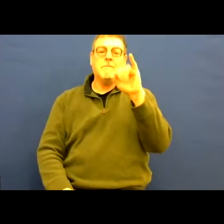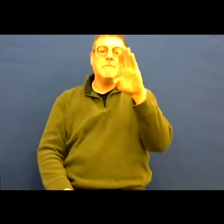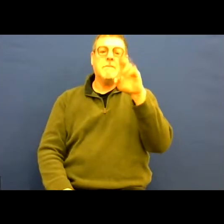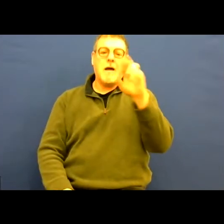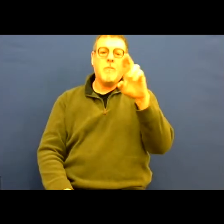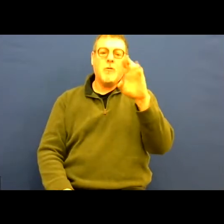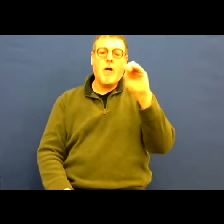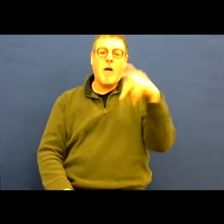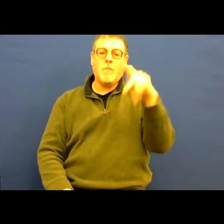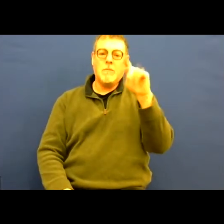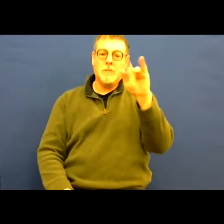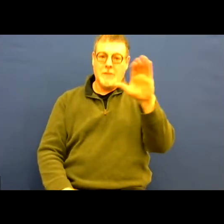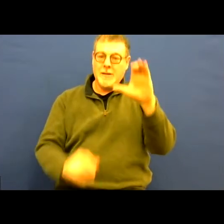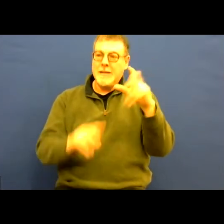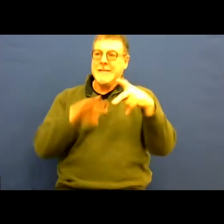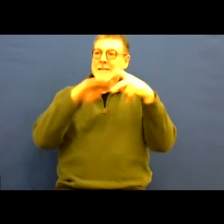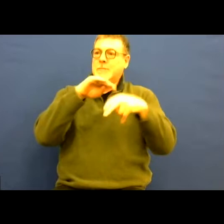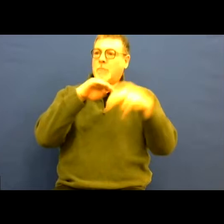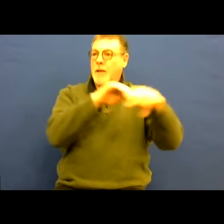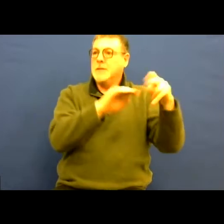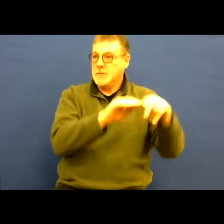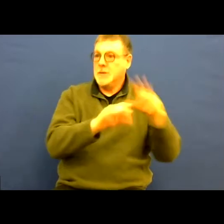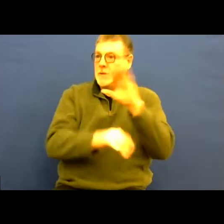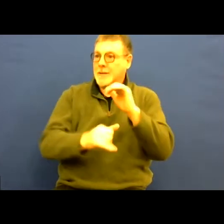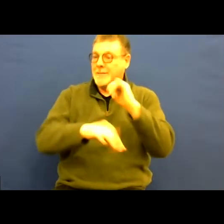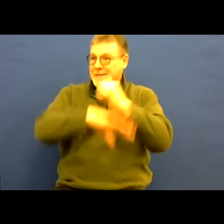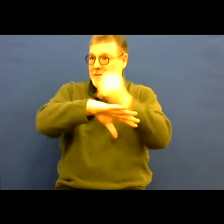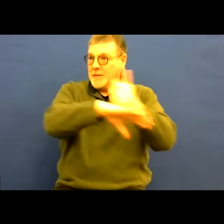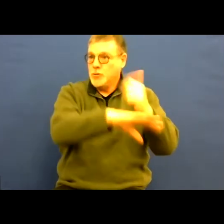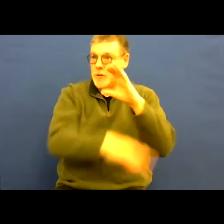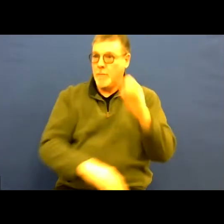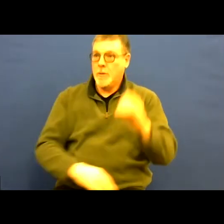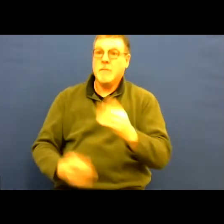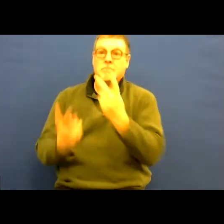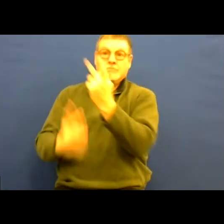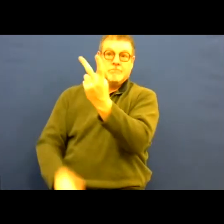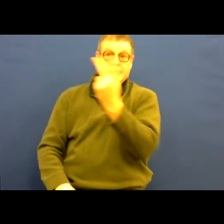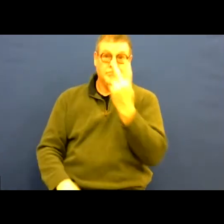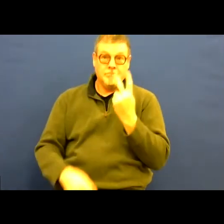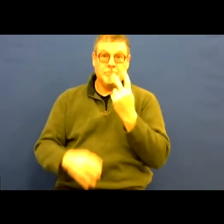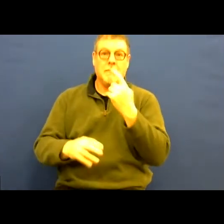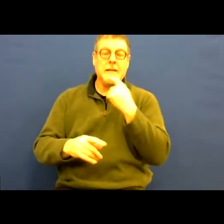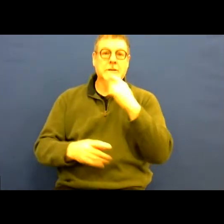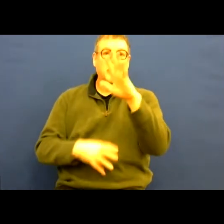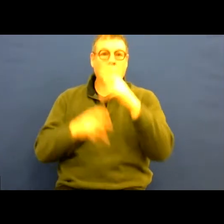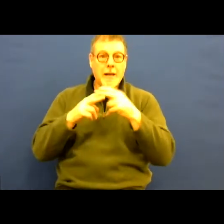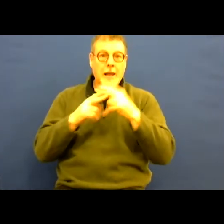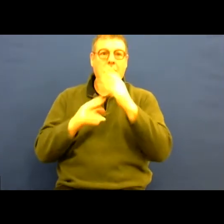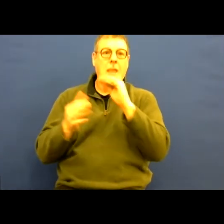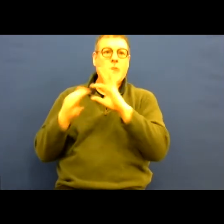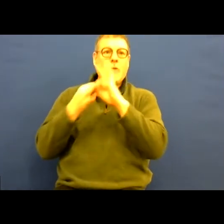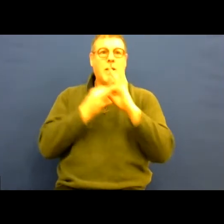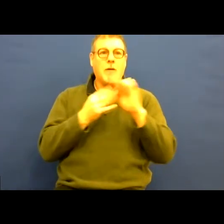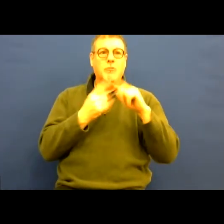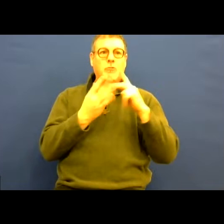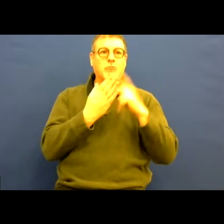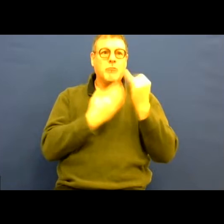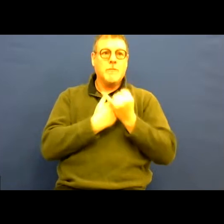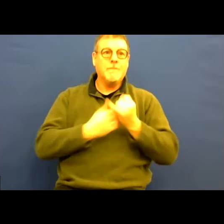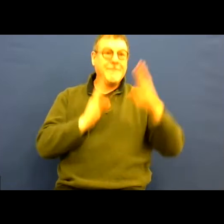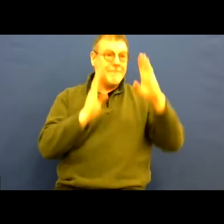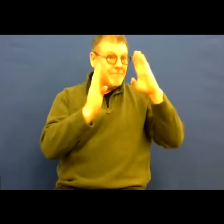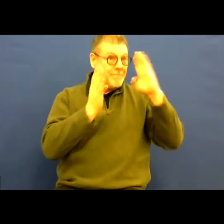splicing installation company. Representatives, please come forward, state your names and relationship to the project. How's it